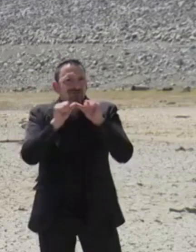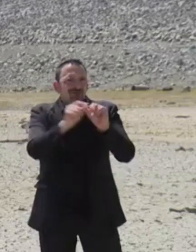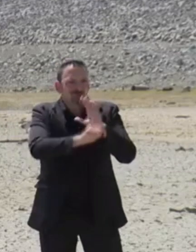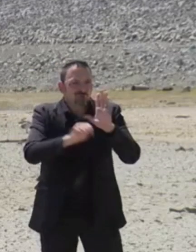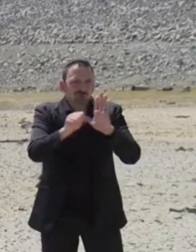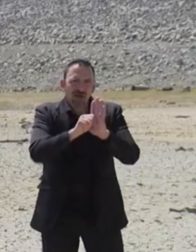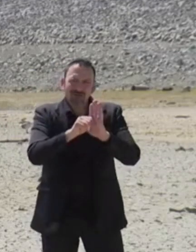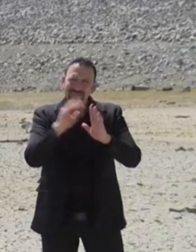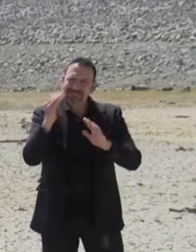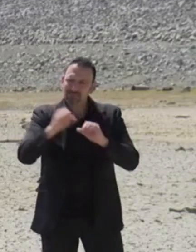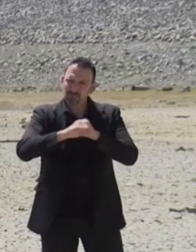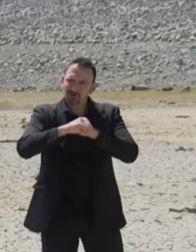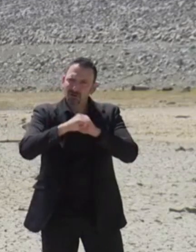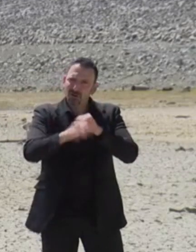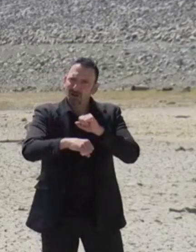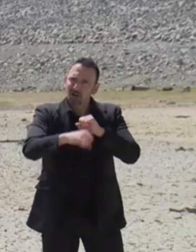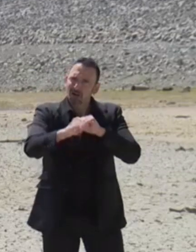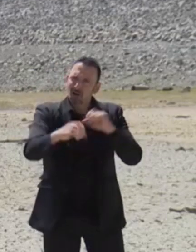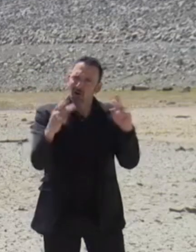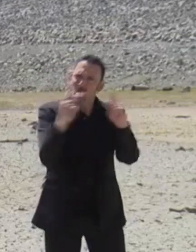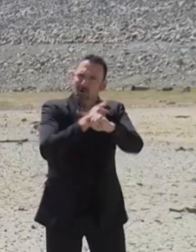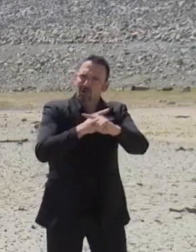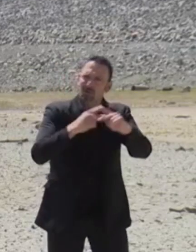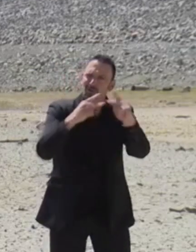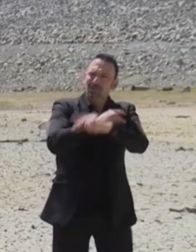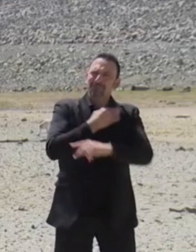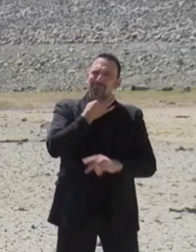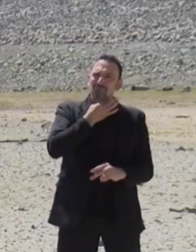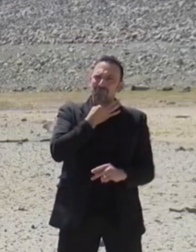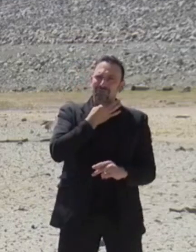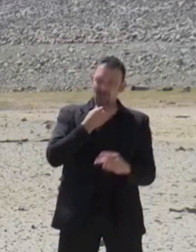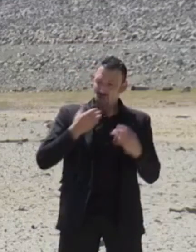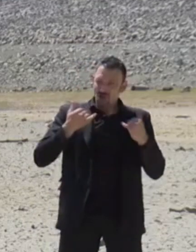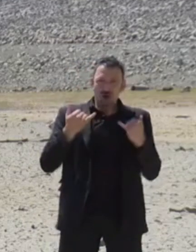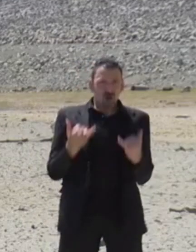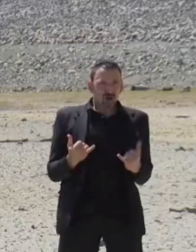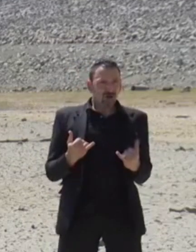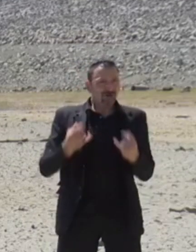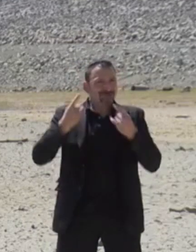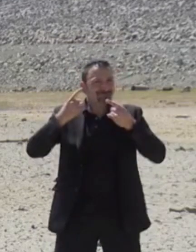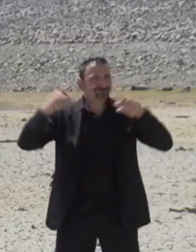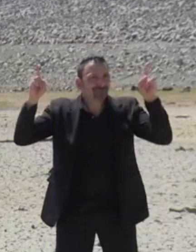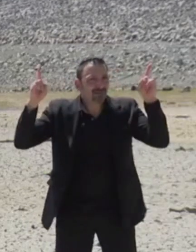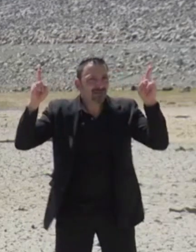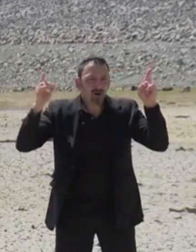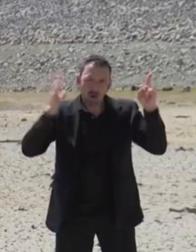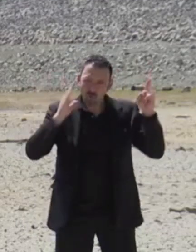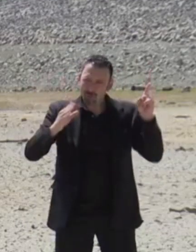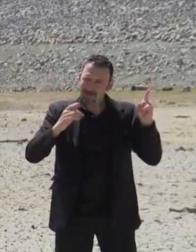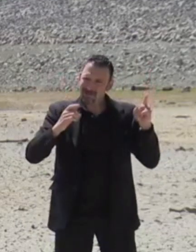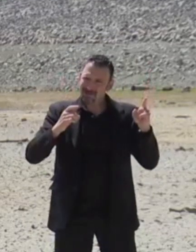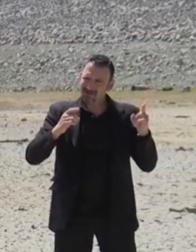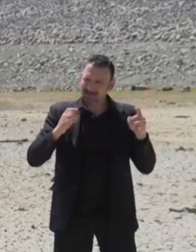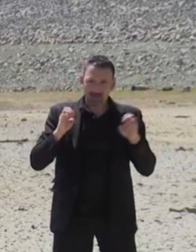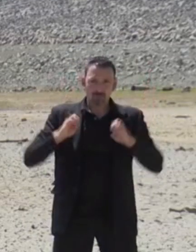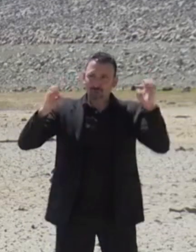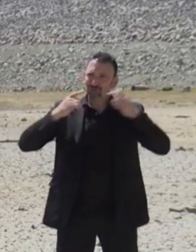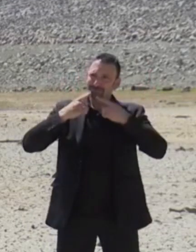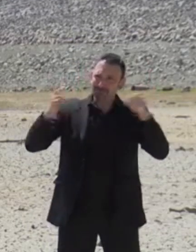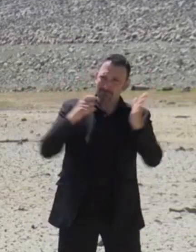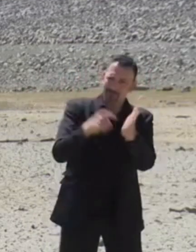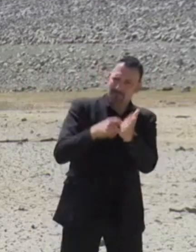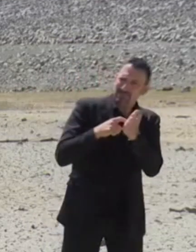wondering if the current declaration does not include mandates and you don't anticipate mandates, how that